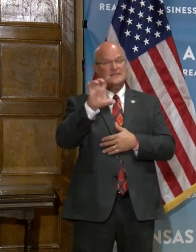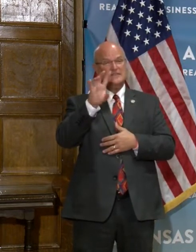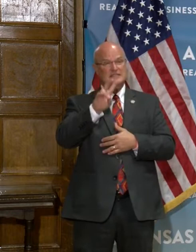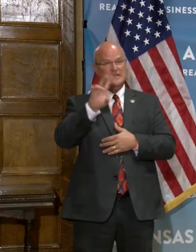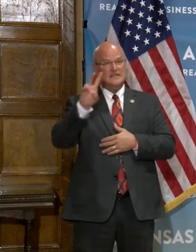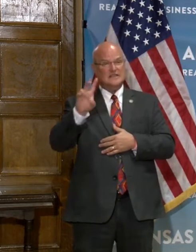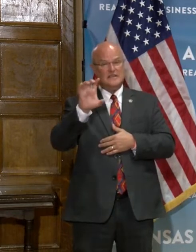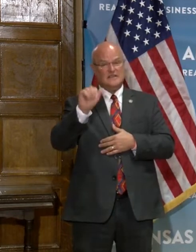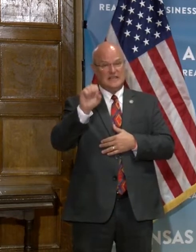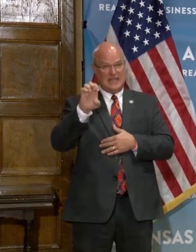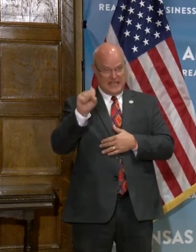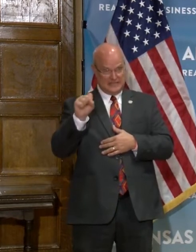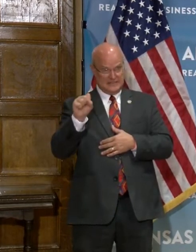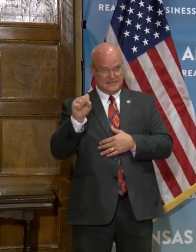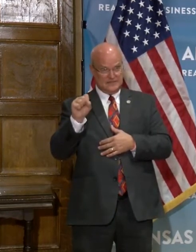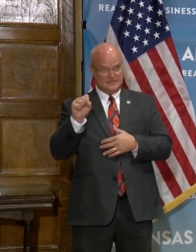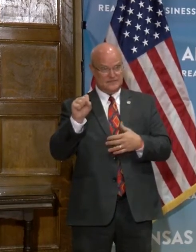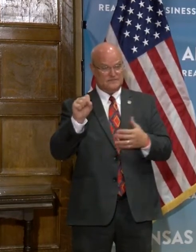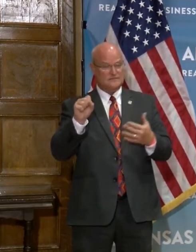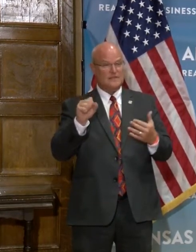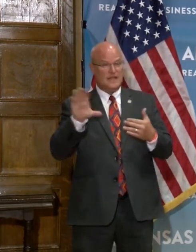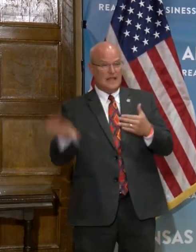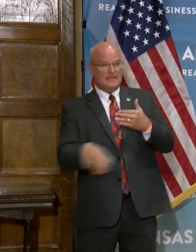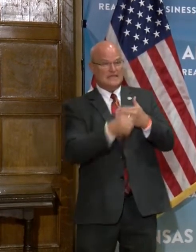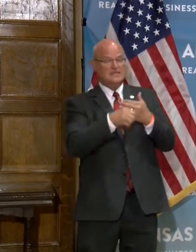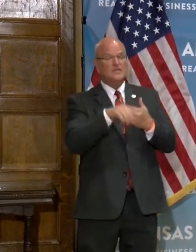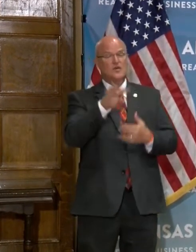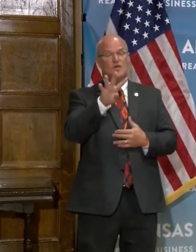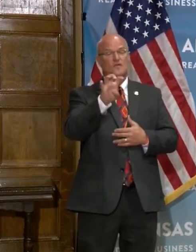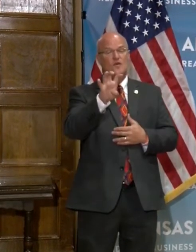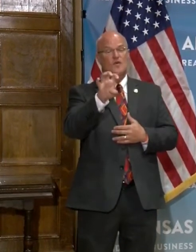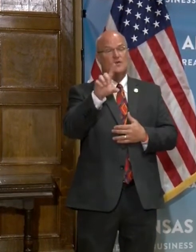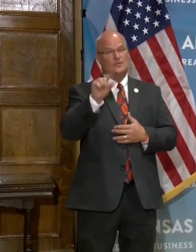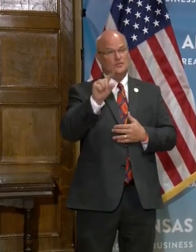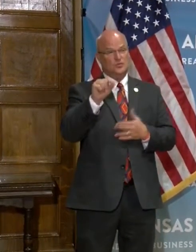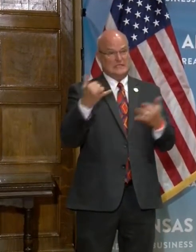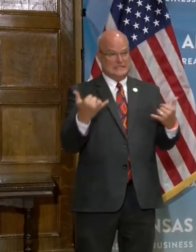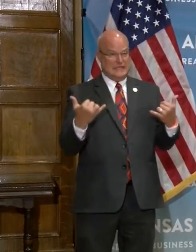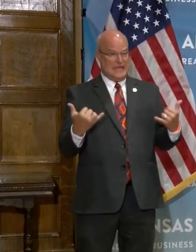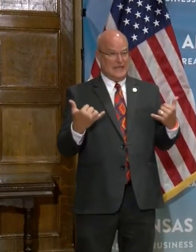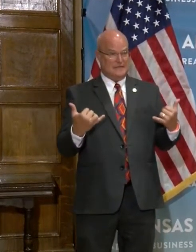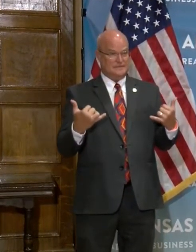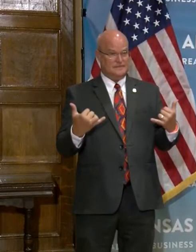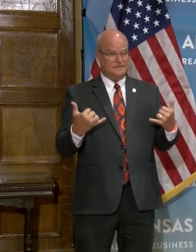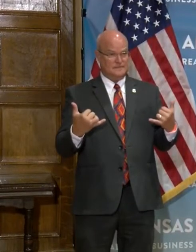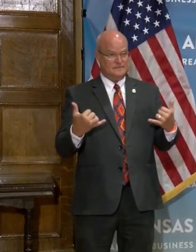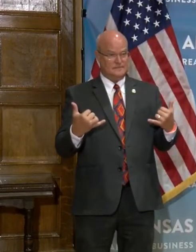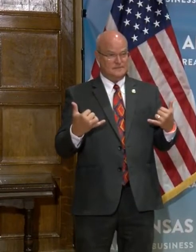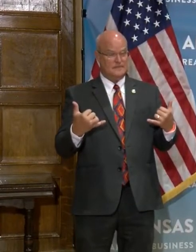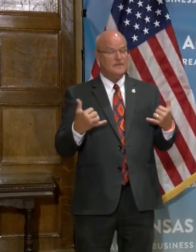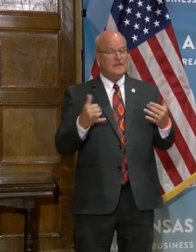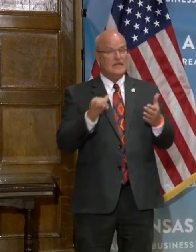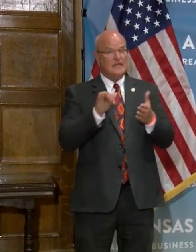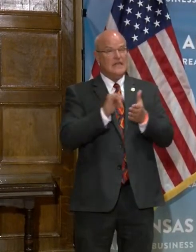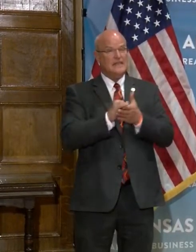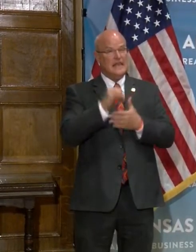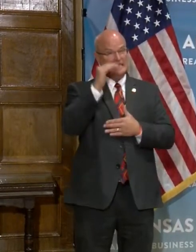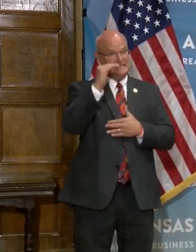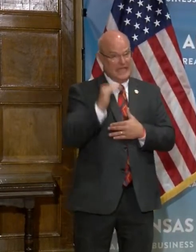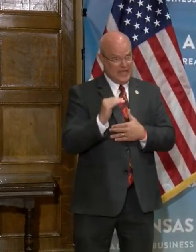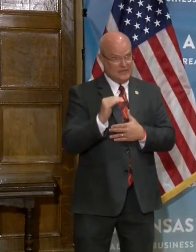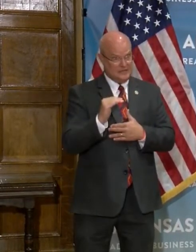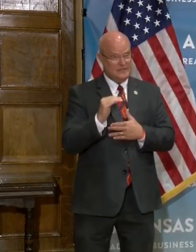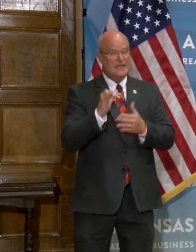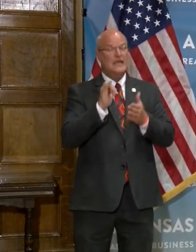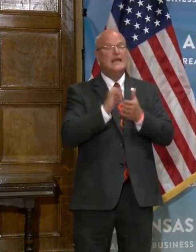20,777 cases. We have an additional 420 cases today, which is down,